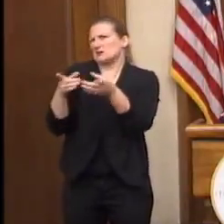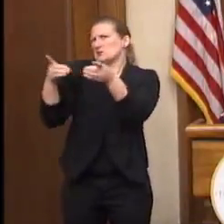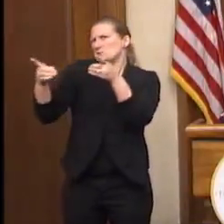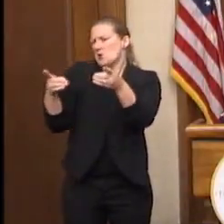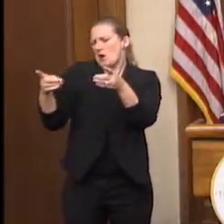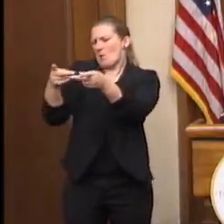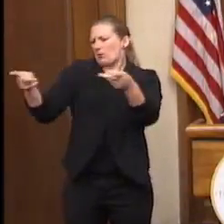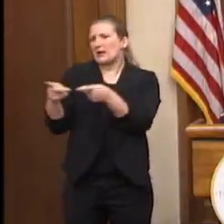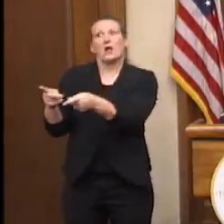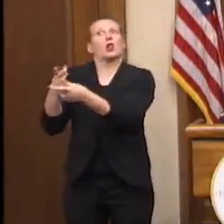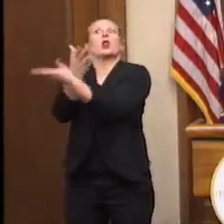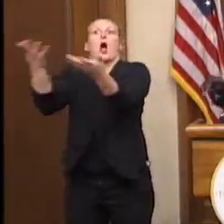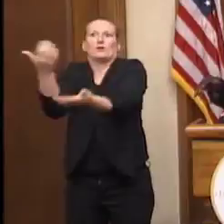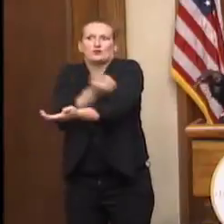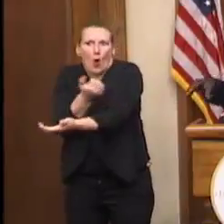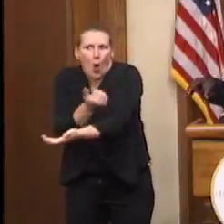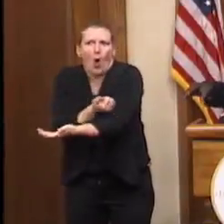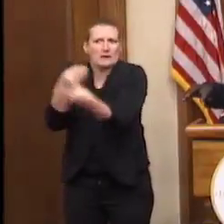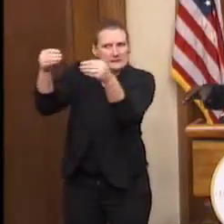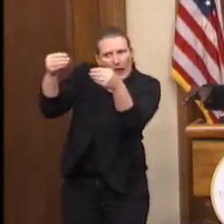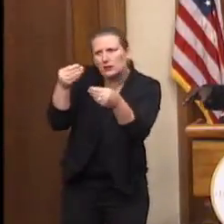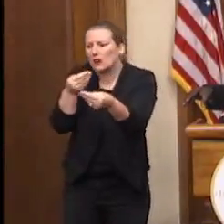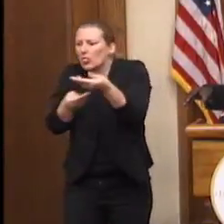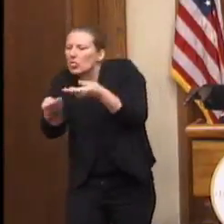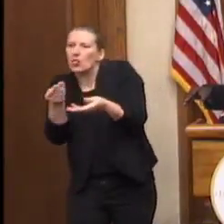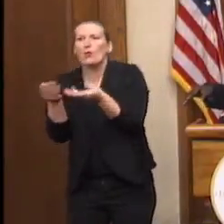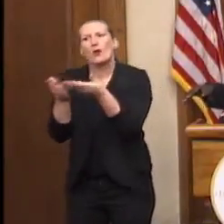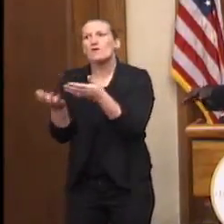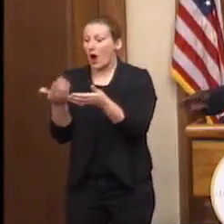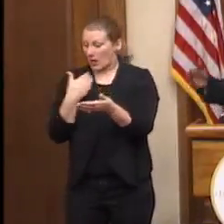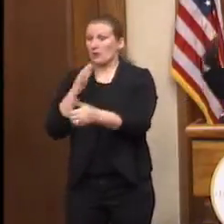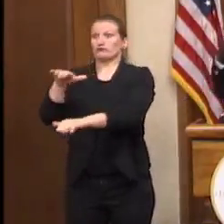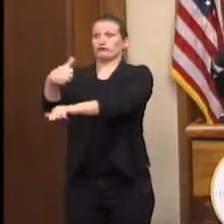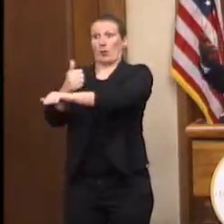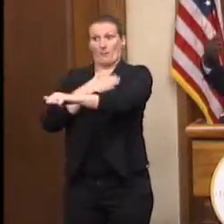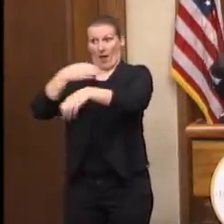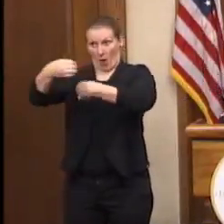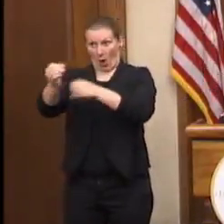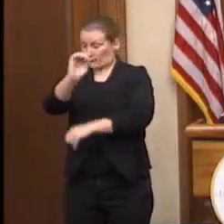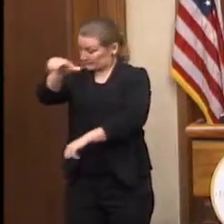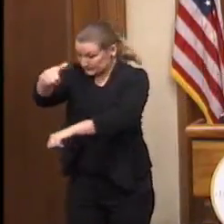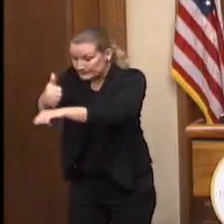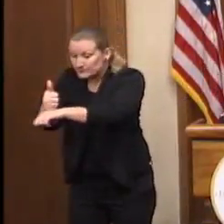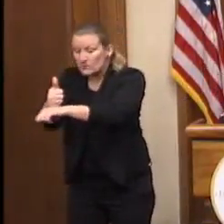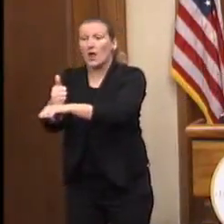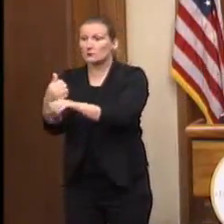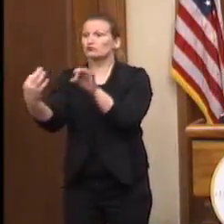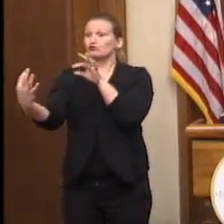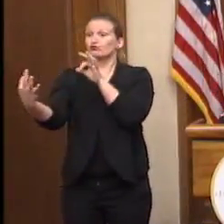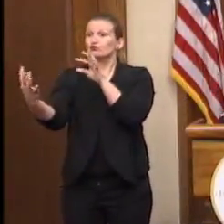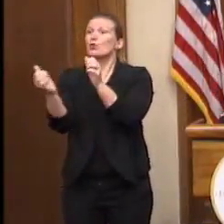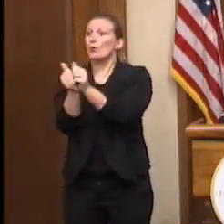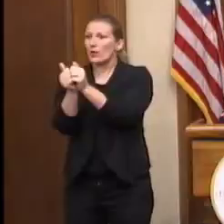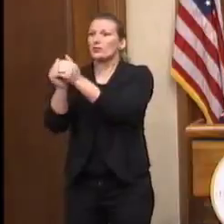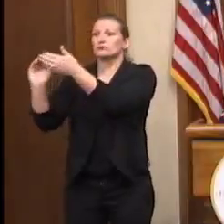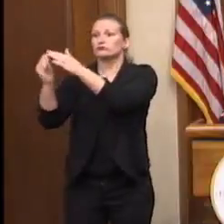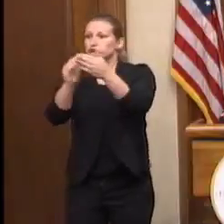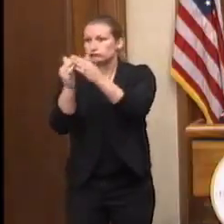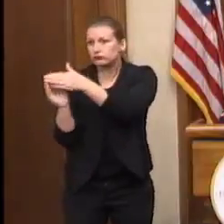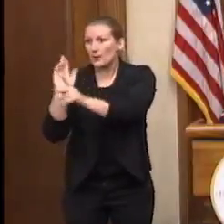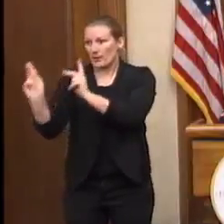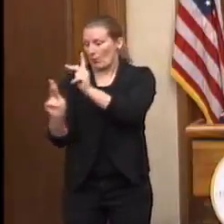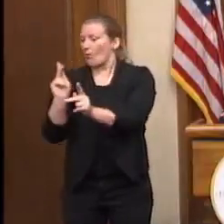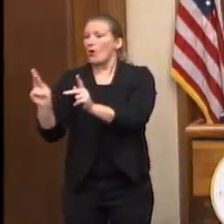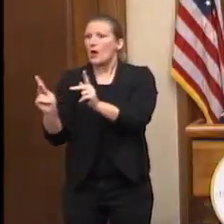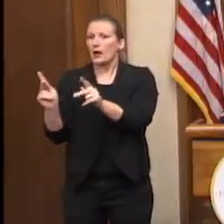where there's a lot of drug activity. I can actually sit that mobile office right there in that spot and get some feedback from neighbors and talk to people and send some